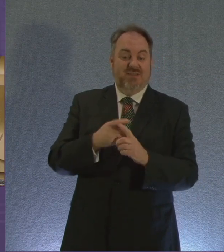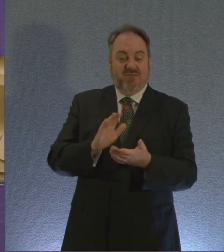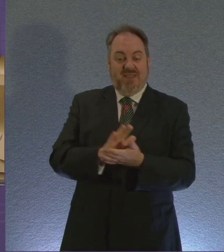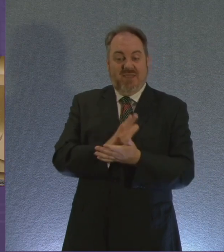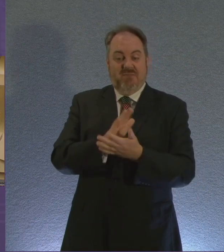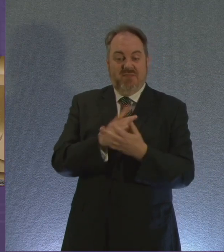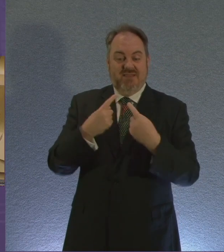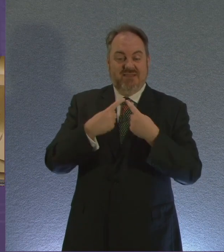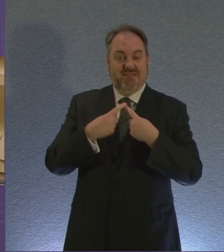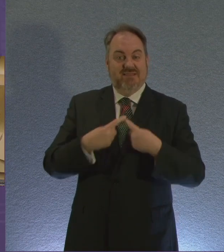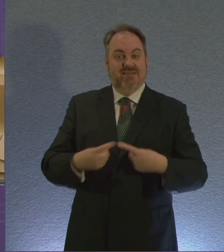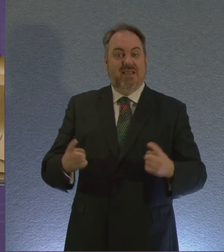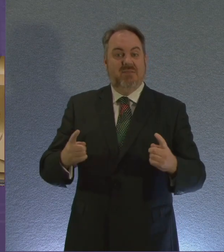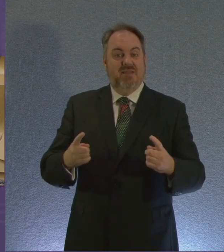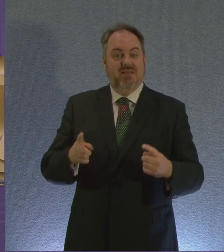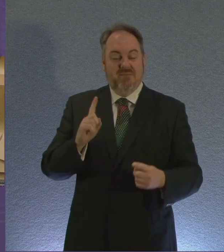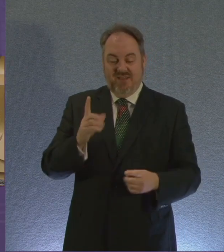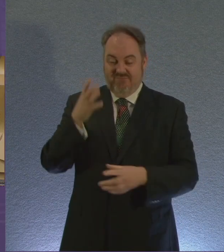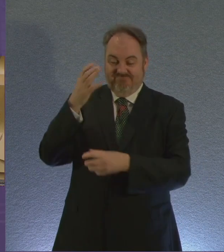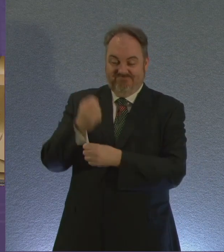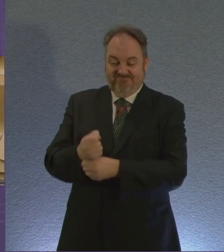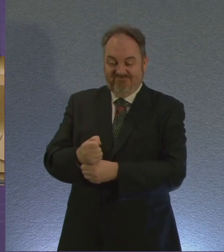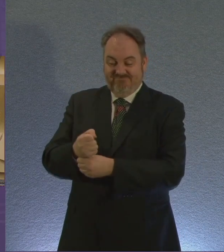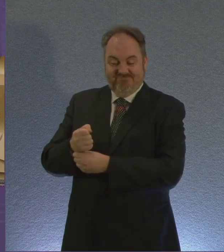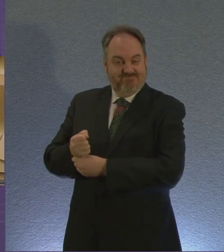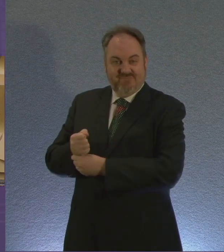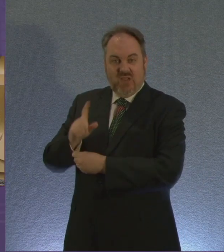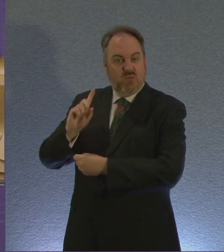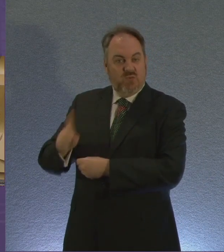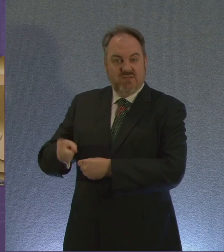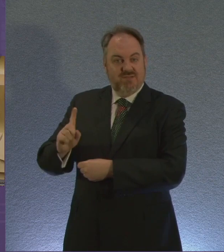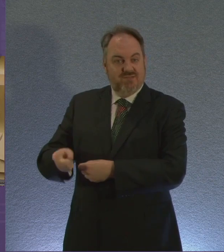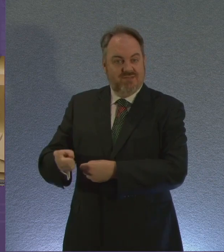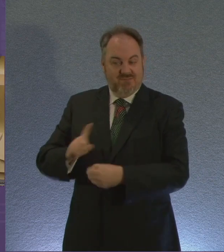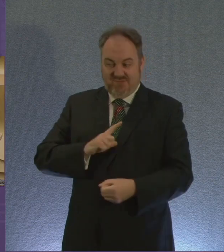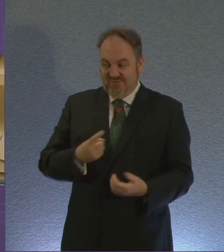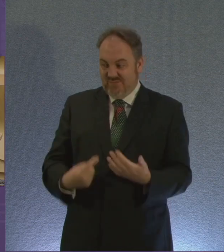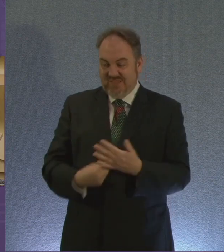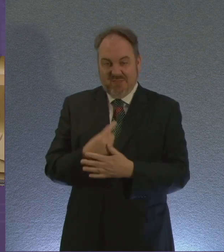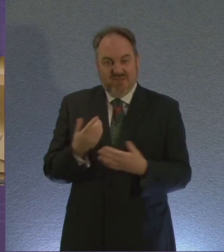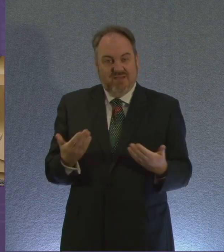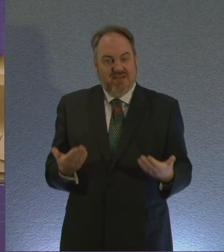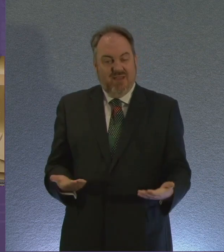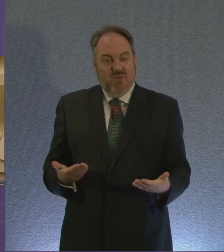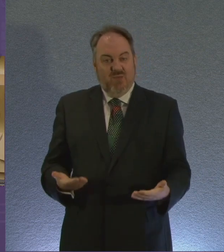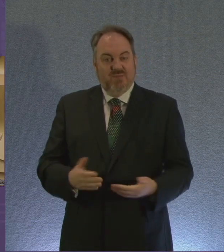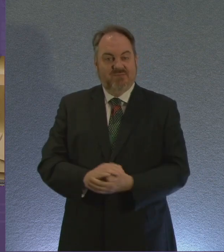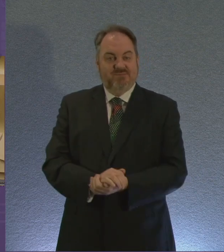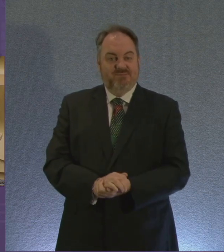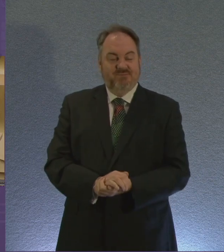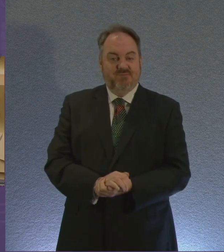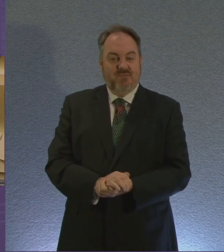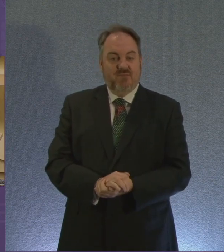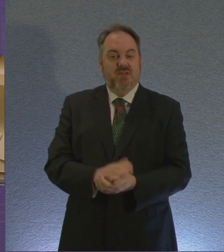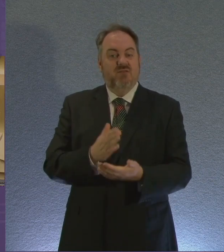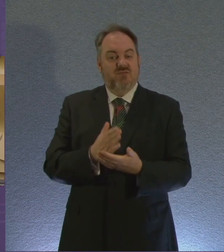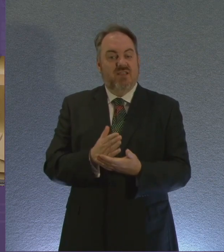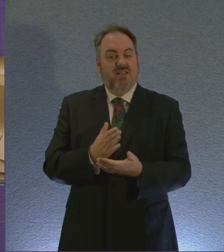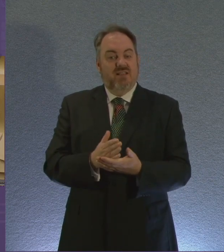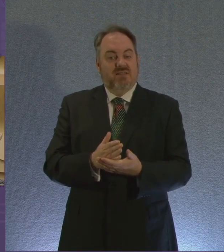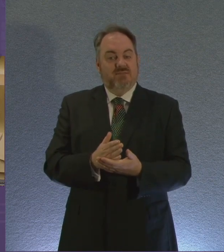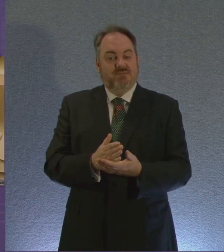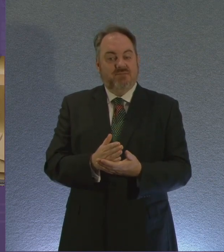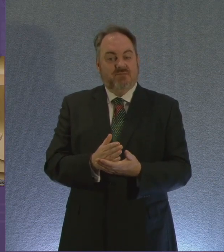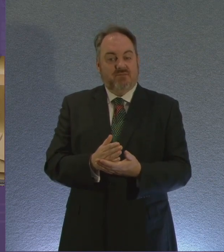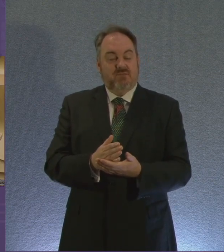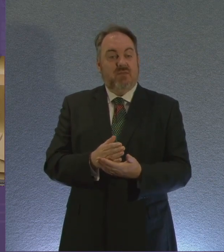the stakeholder event we had planned for the Easter recess to go through in detail what our assessment process will look like, will